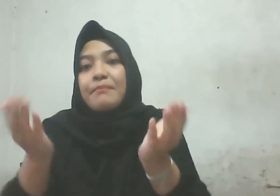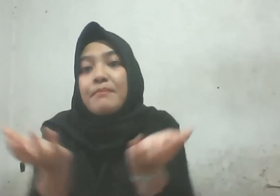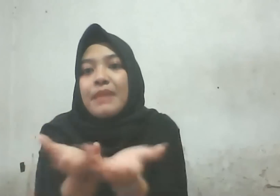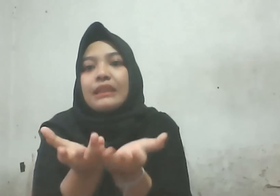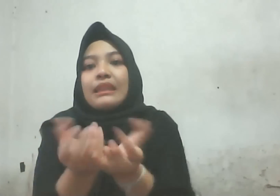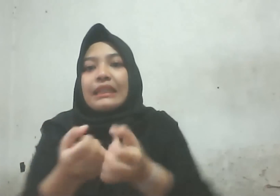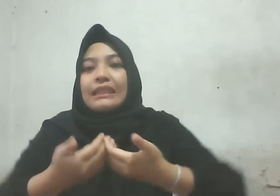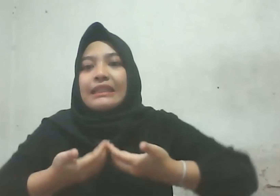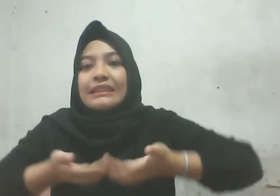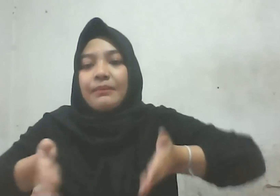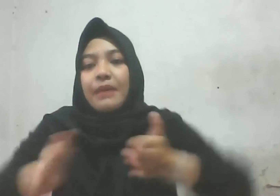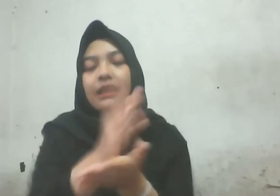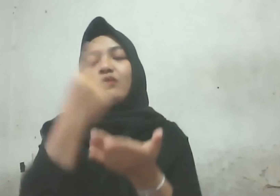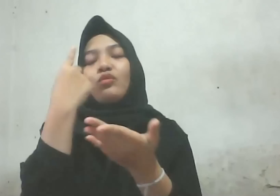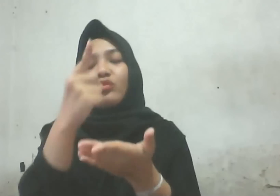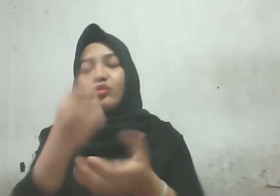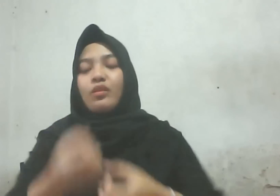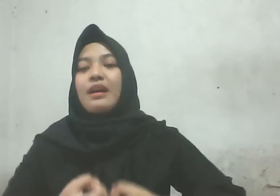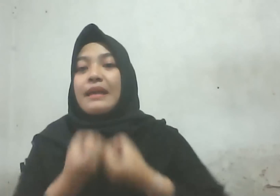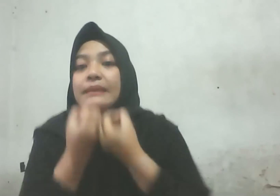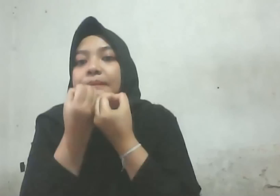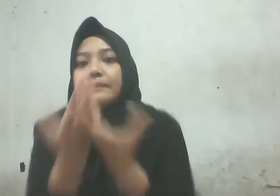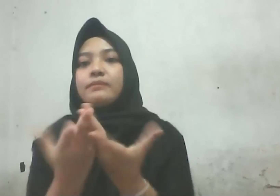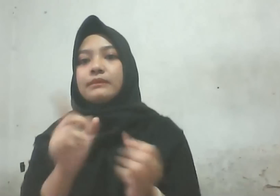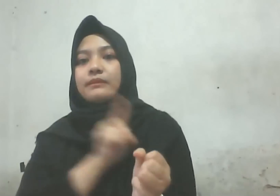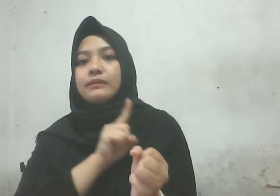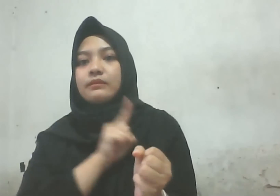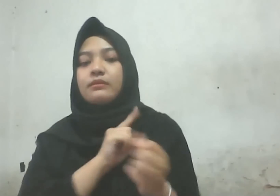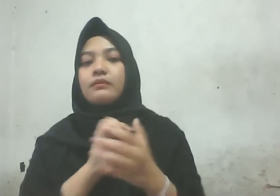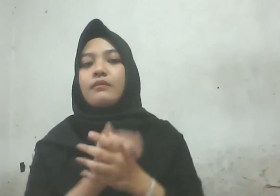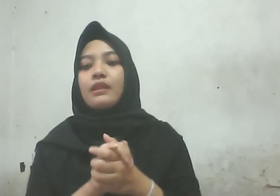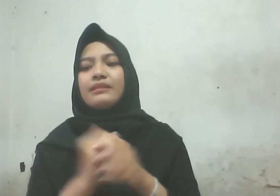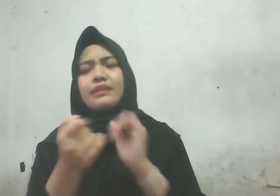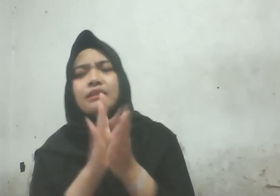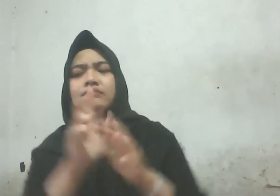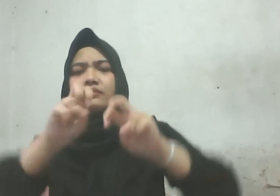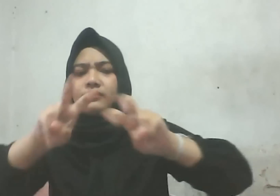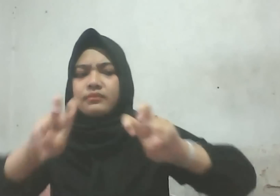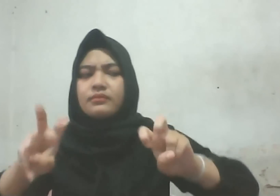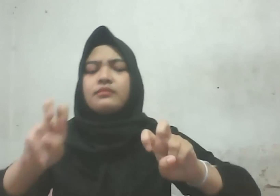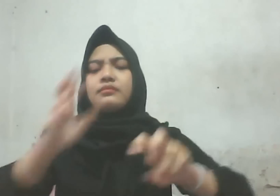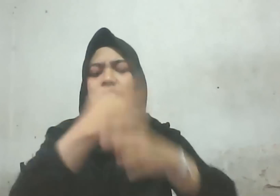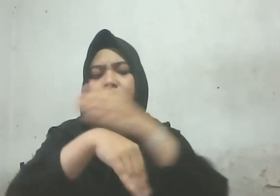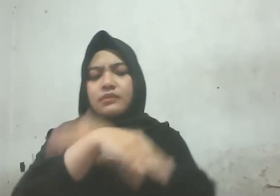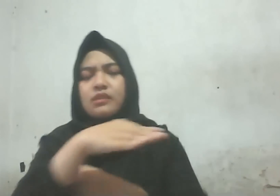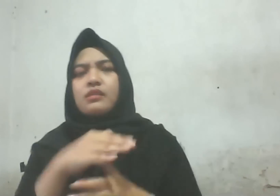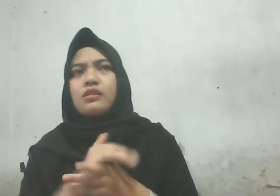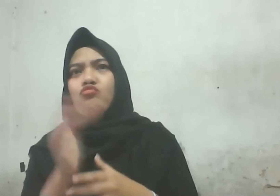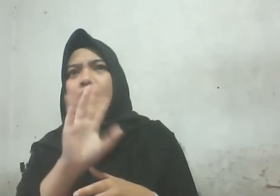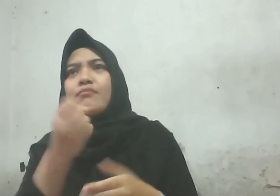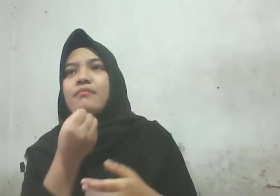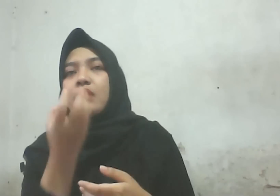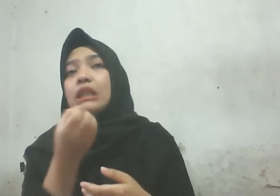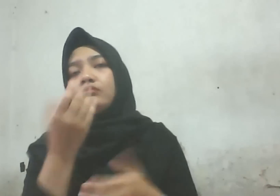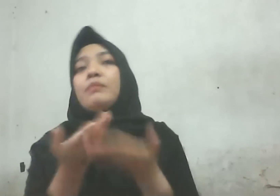actually the disability studies is not giving voice for people with disabilities, but